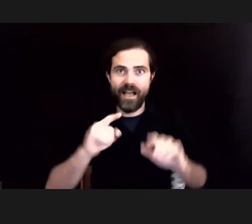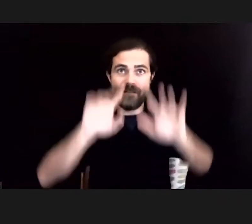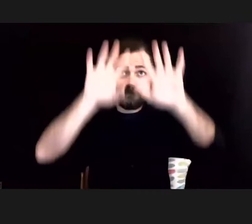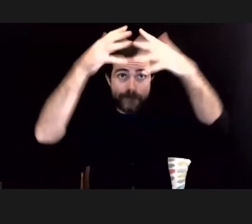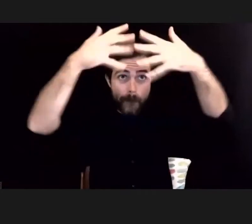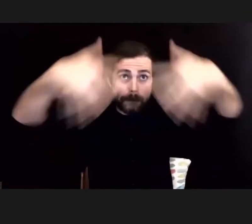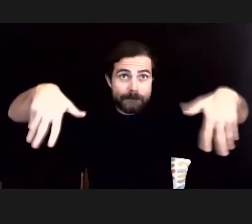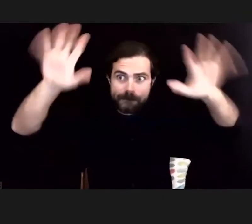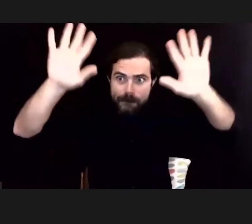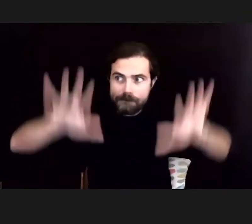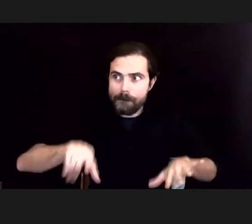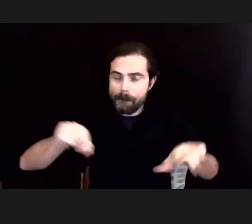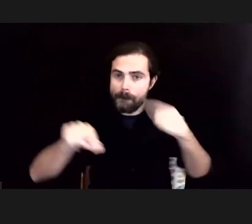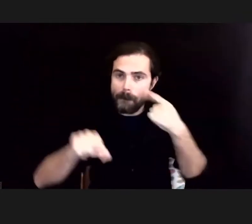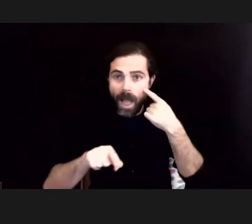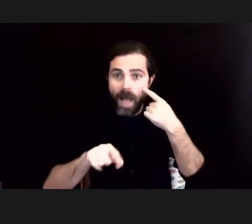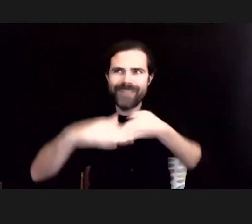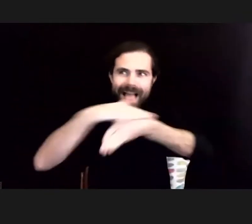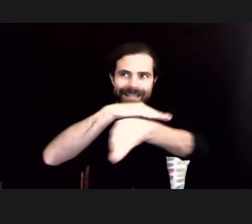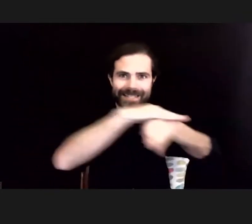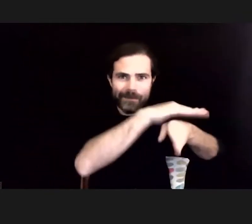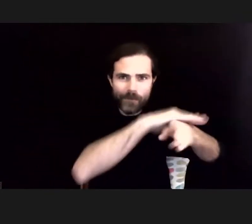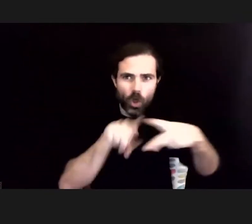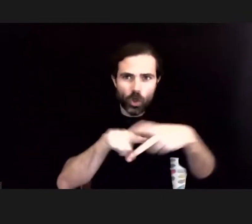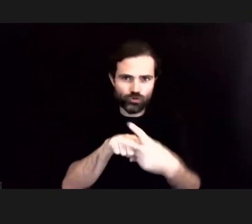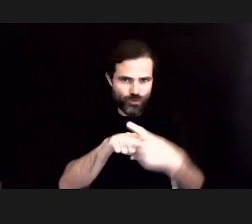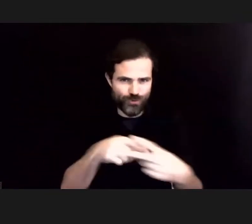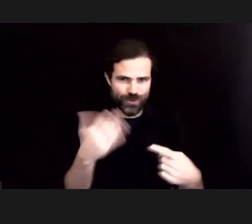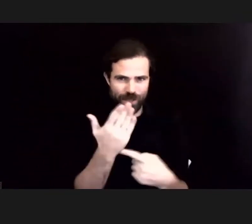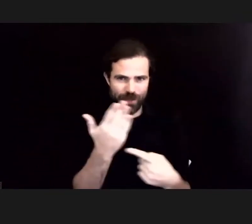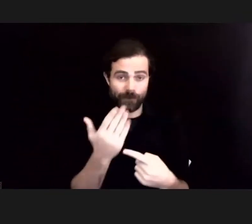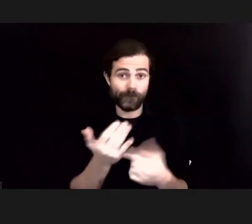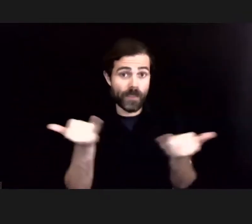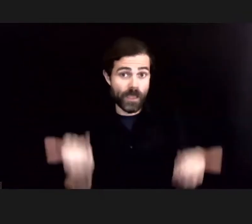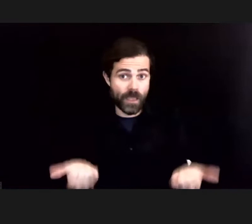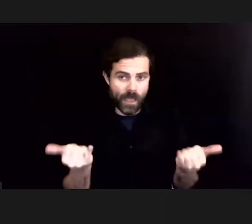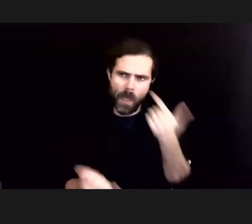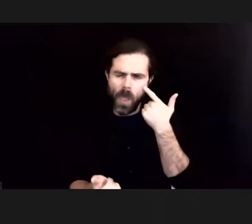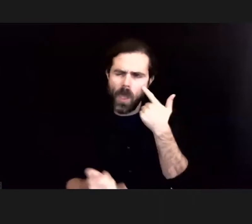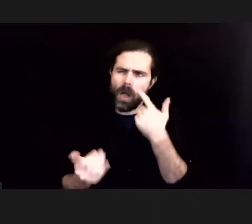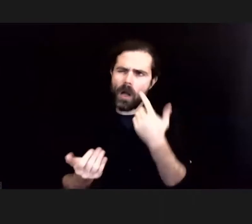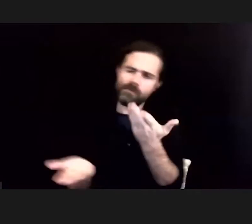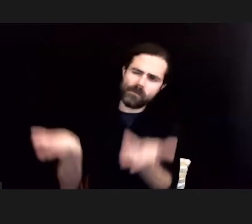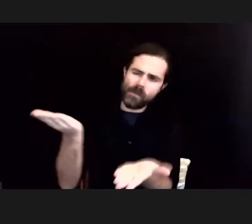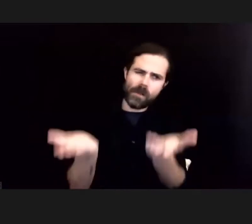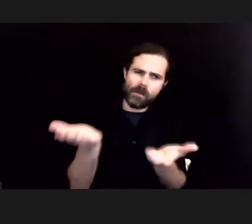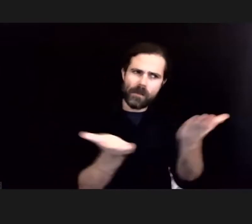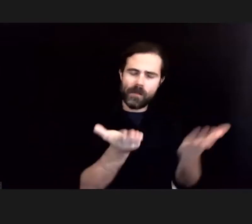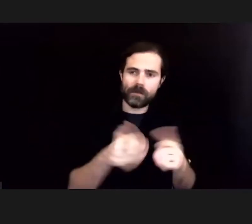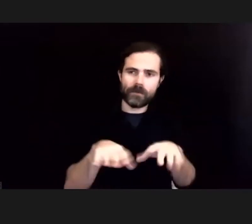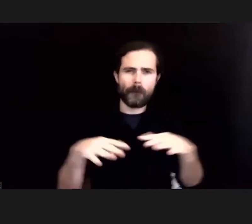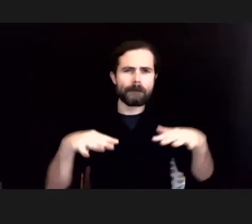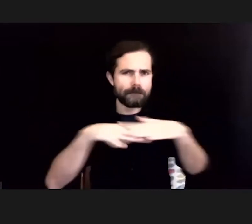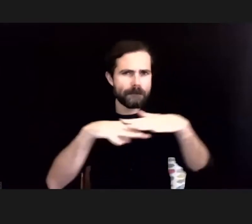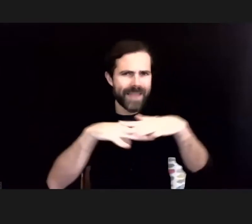technologies. At the moment, we are polishing the functionality and accessibility of the platform. Do you want to know a